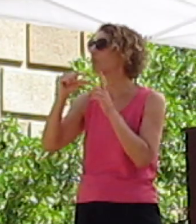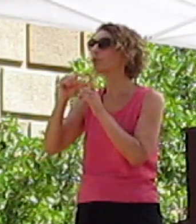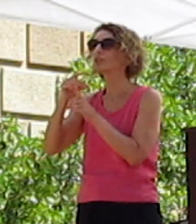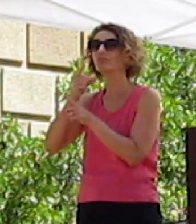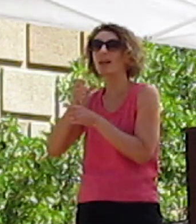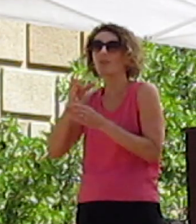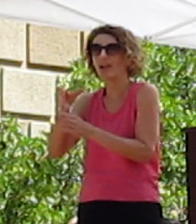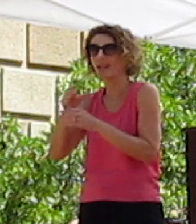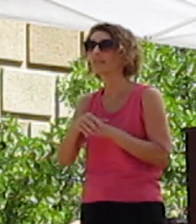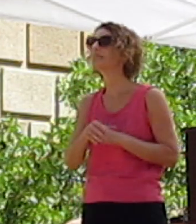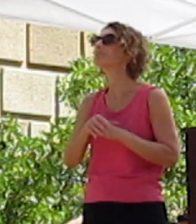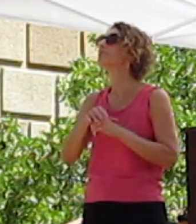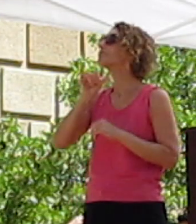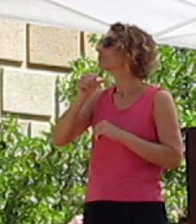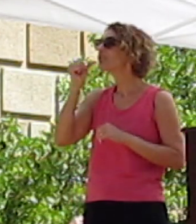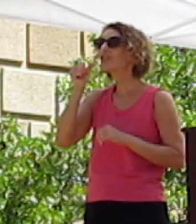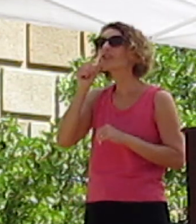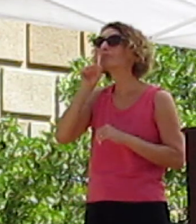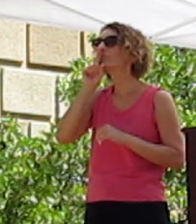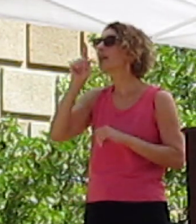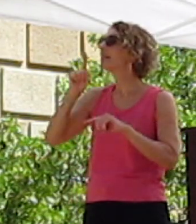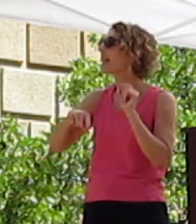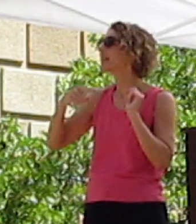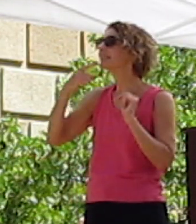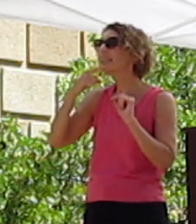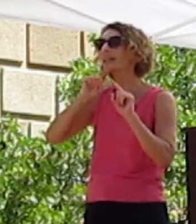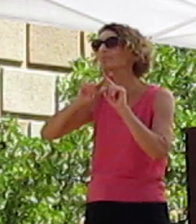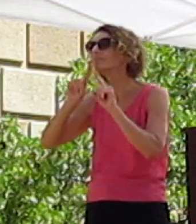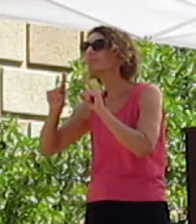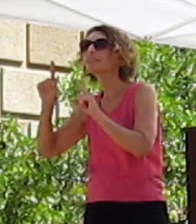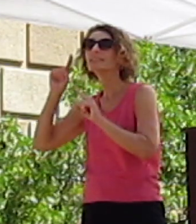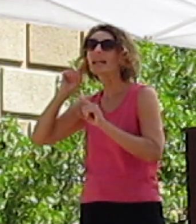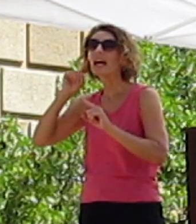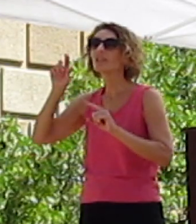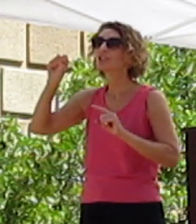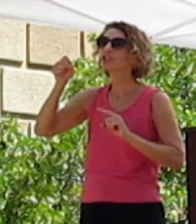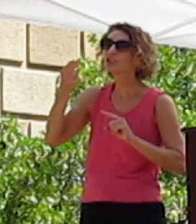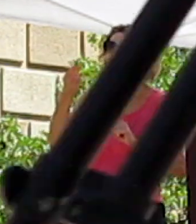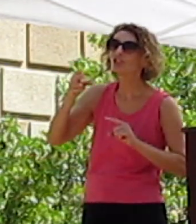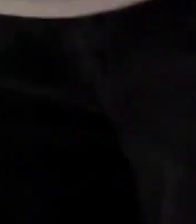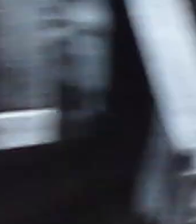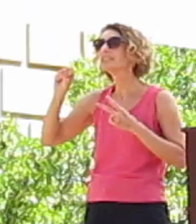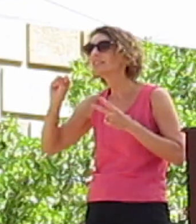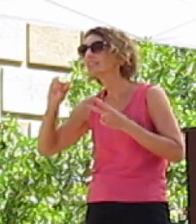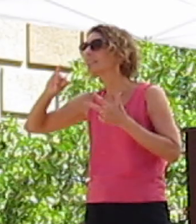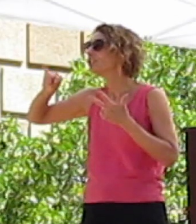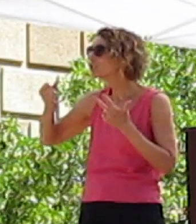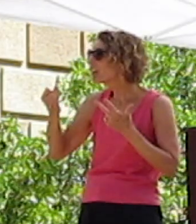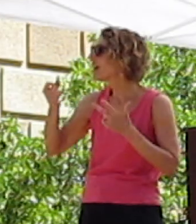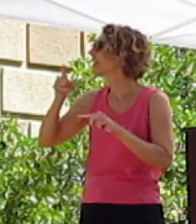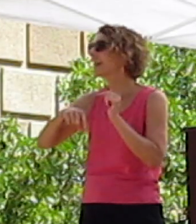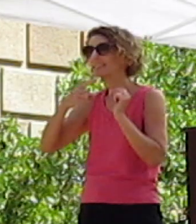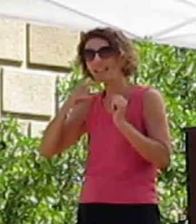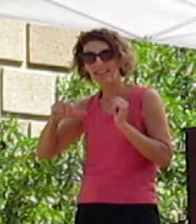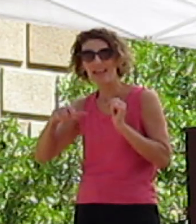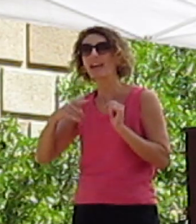correctly. Gabriella could not yet say the sounds sh or ja, and because